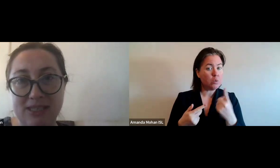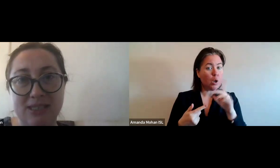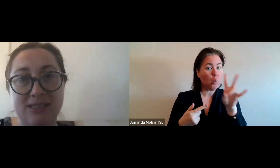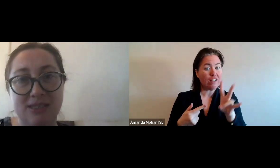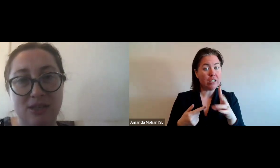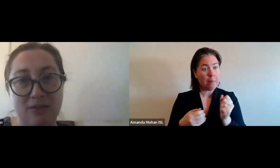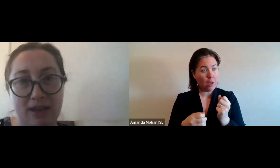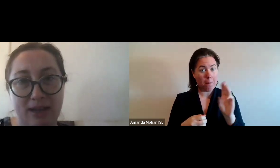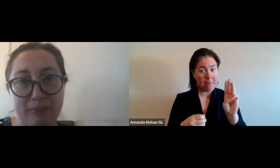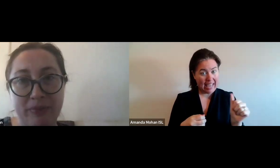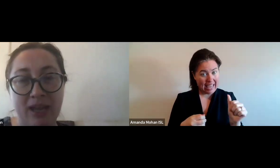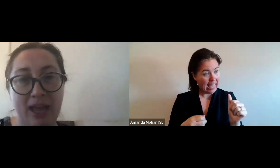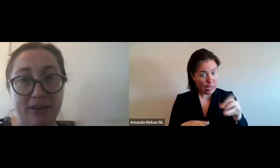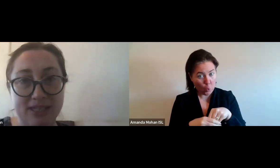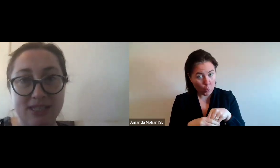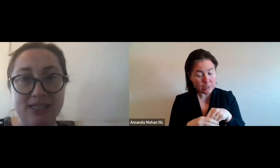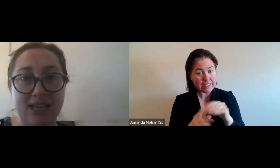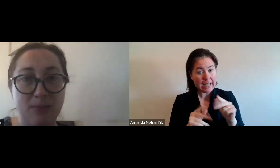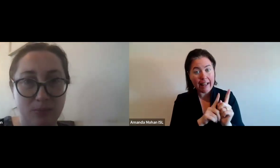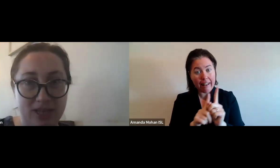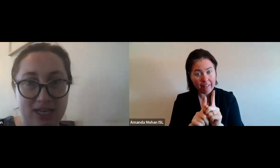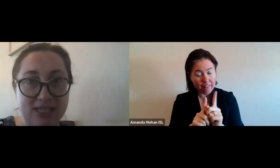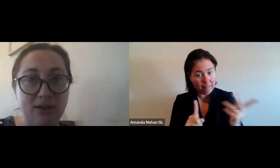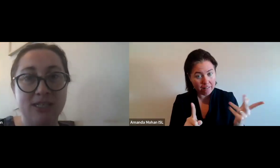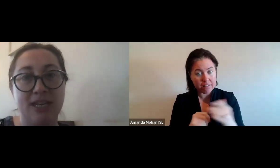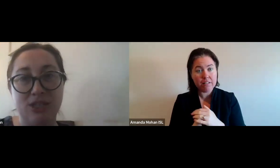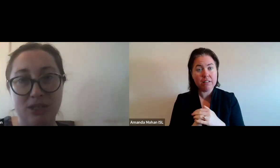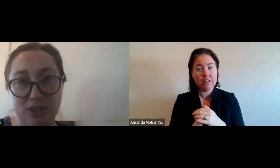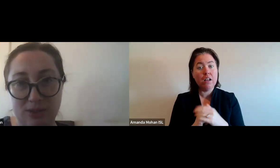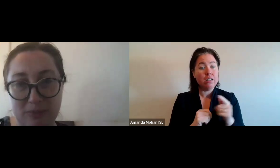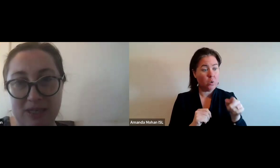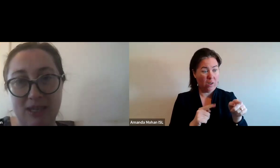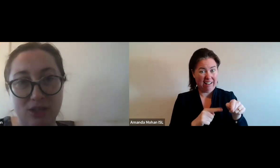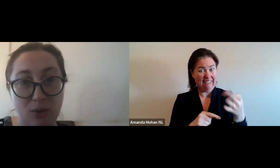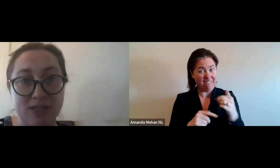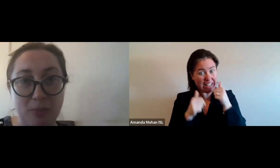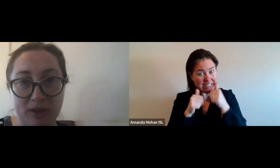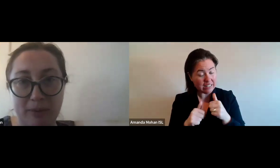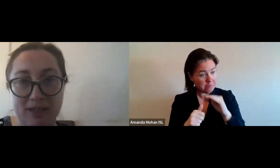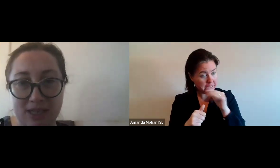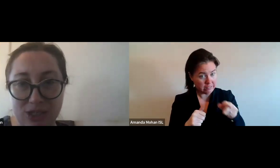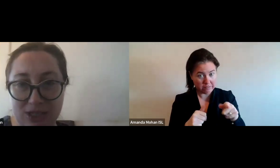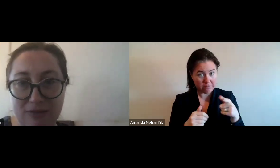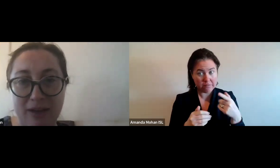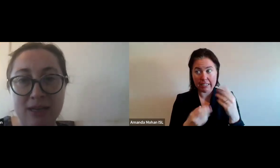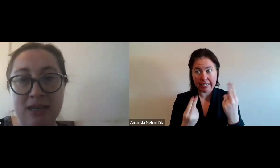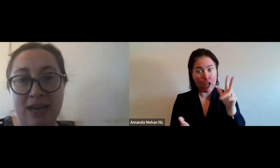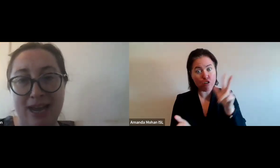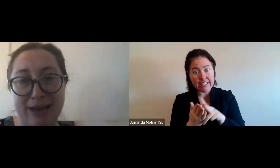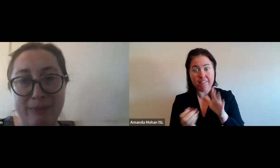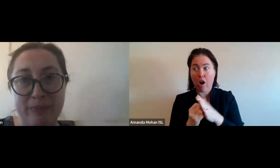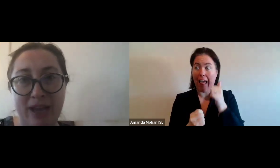personal assistance, and their assistants then, would they need accreditation to go and support the person in